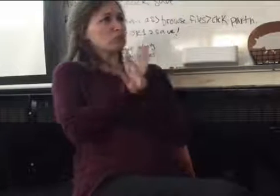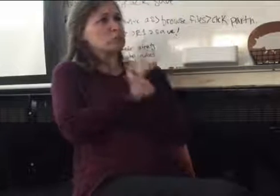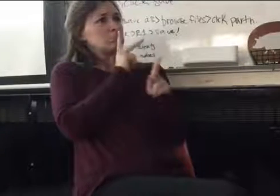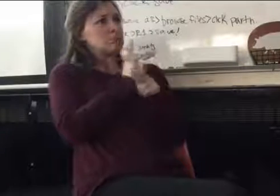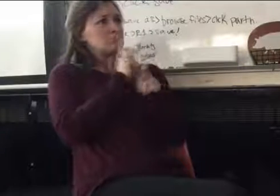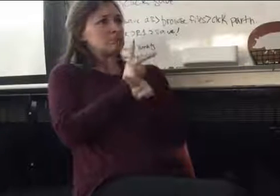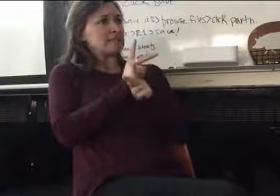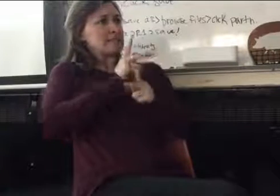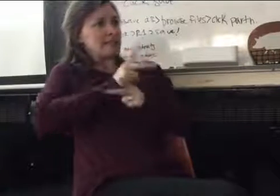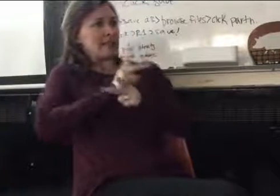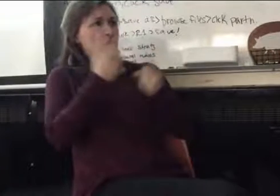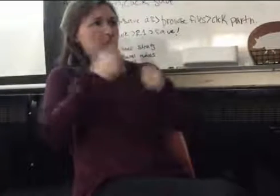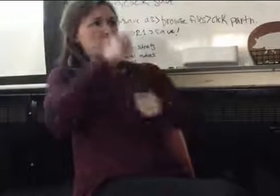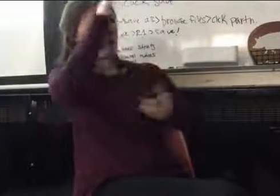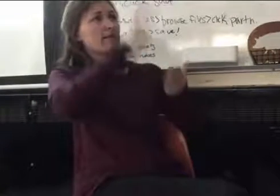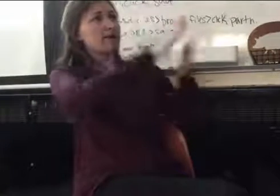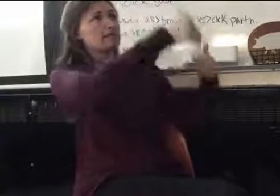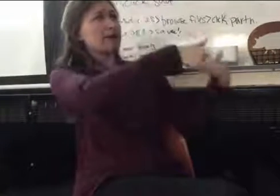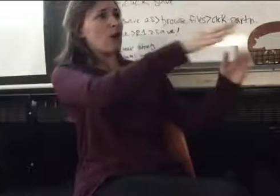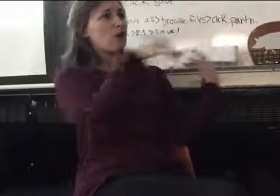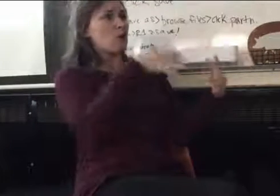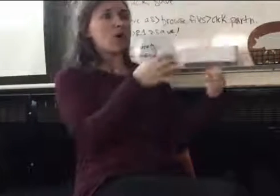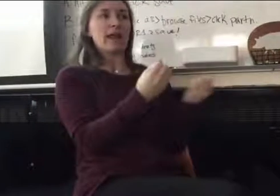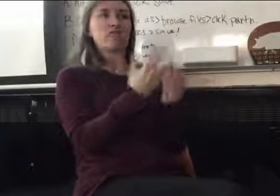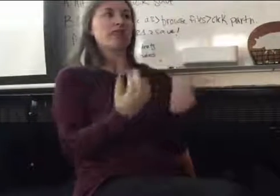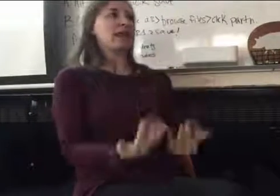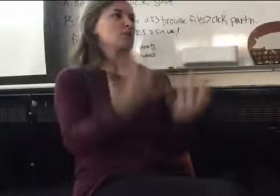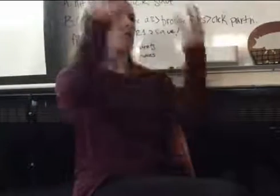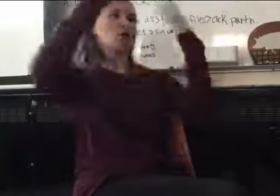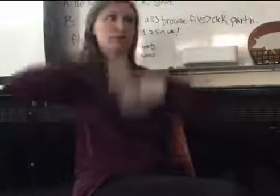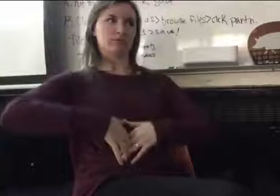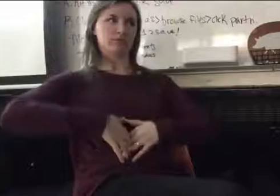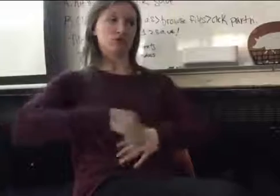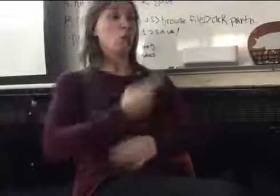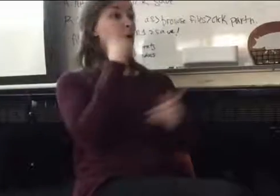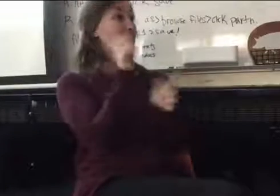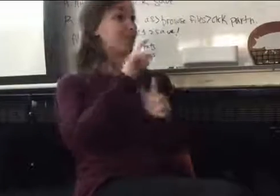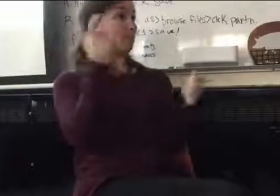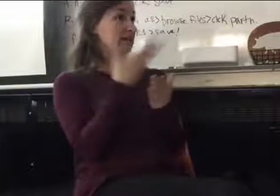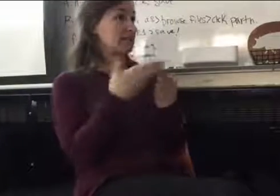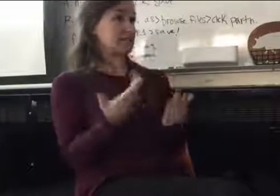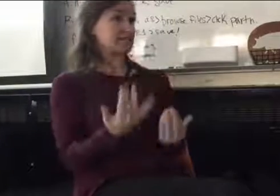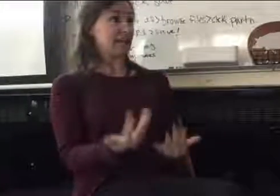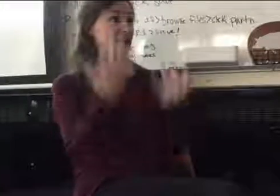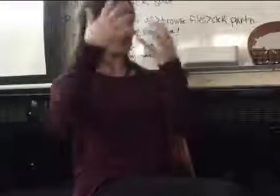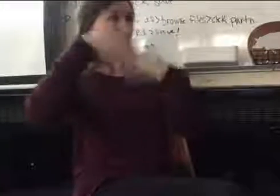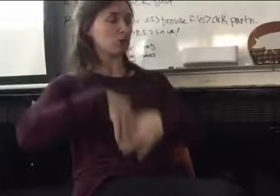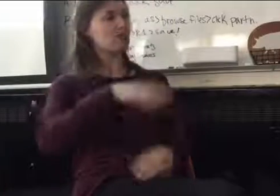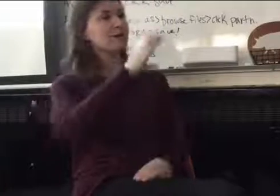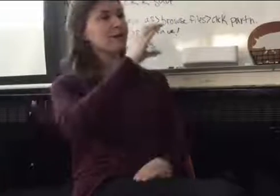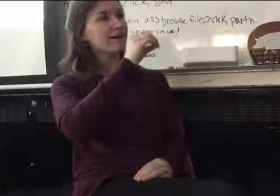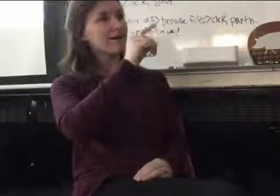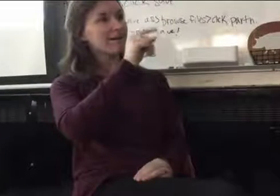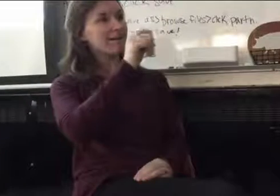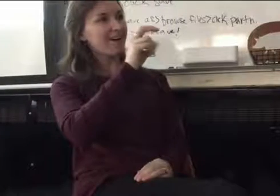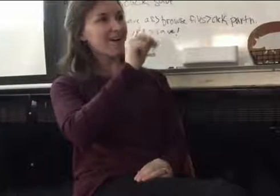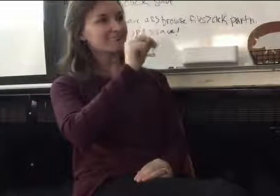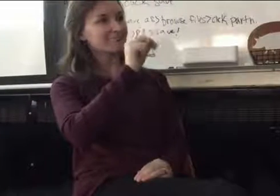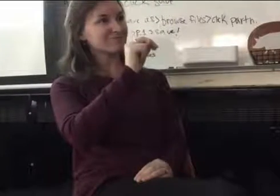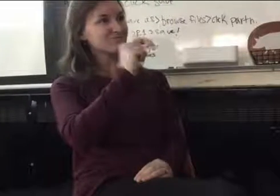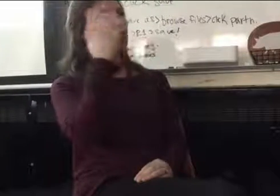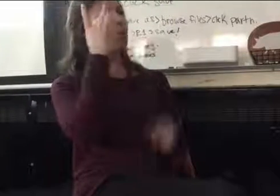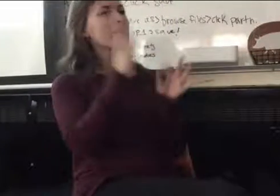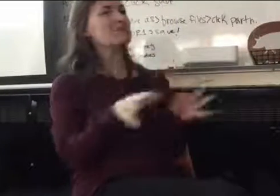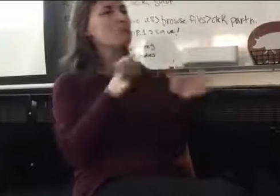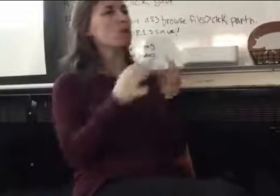were at war, and everything gets burned to the ground. One of the biggest things that gets burned, though, is cotton. Why would cotton be important to